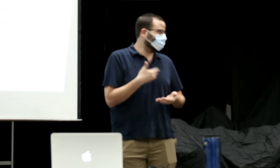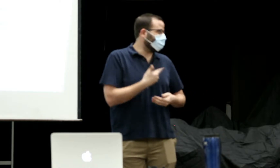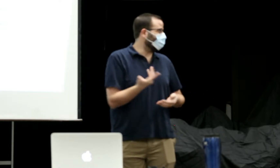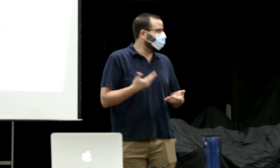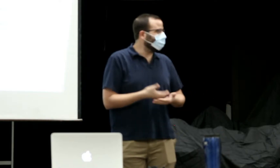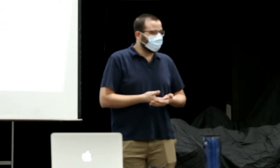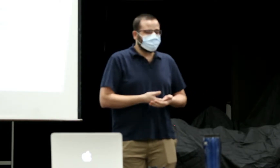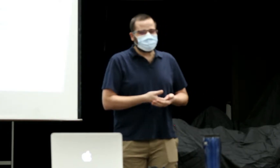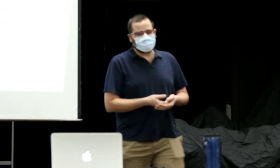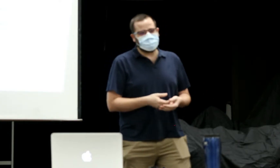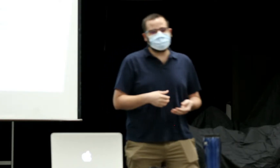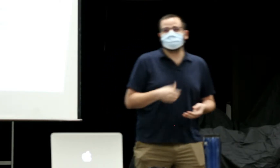And thank you for having me.